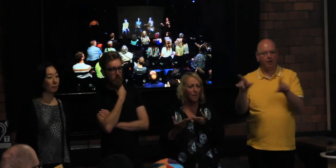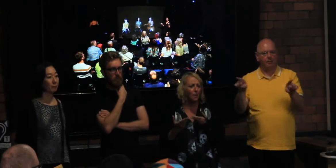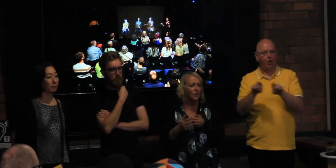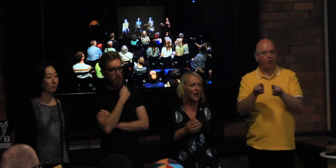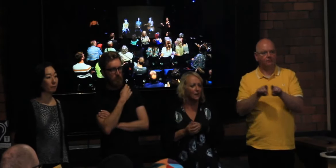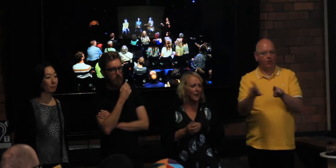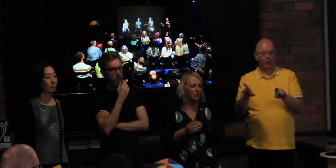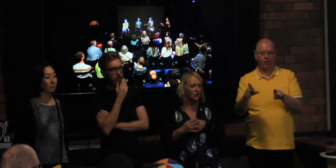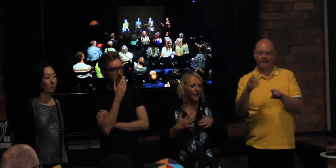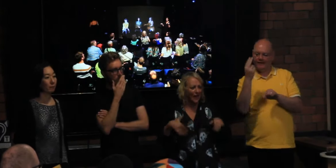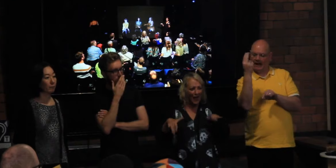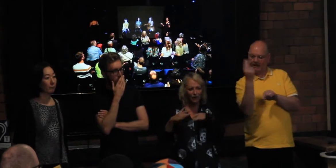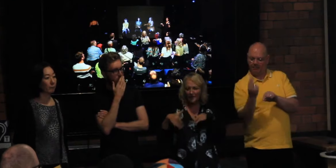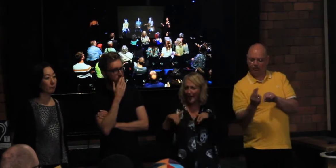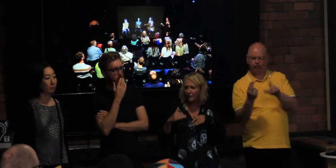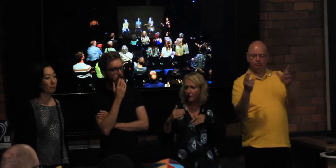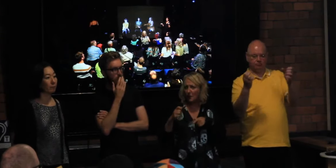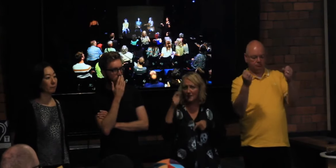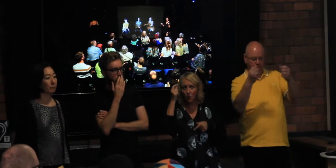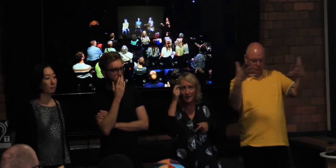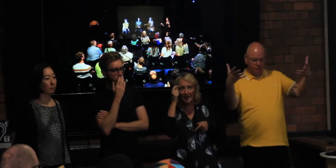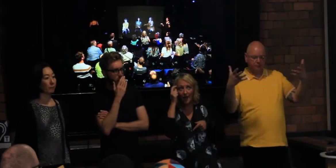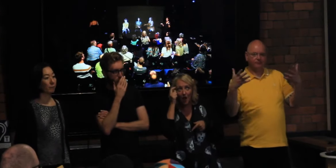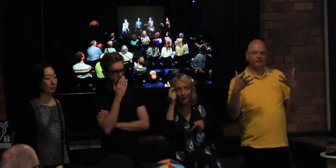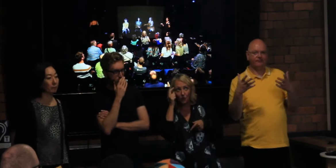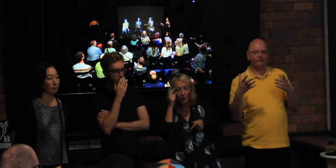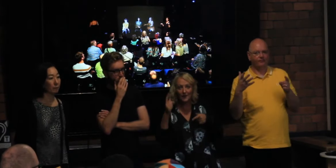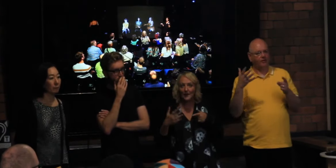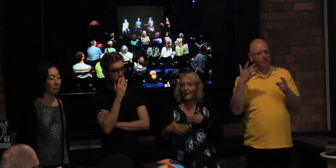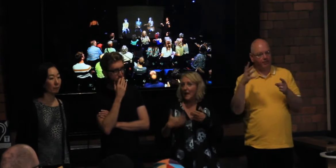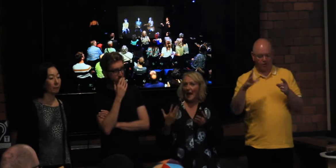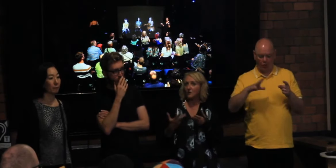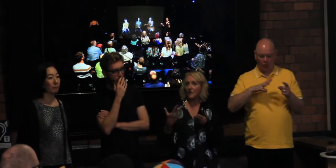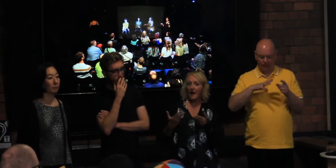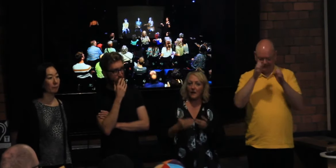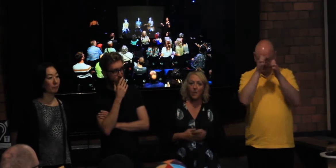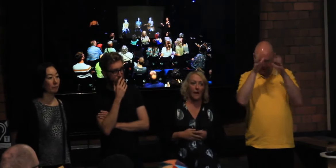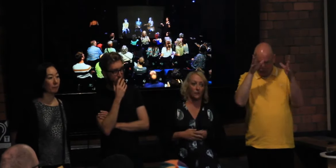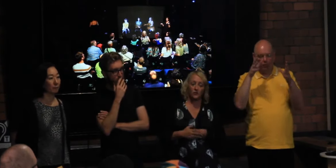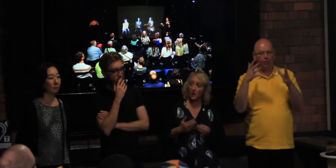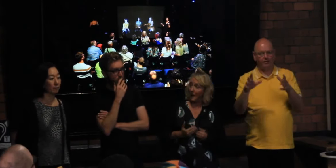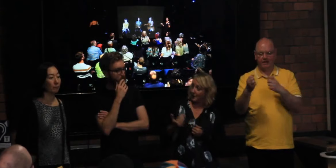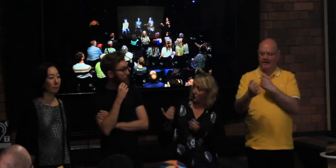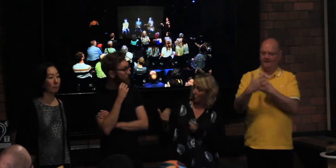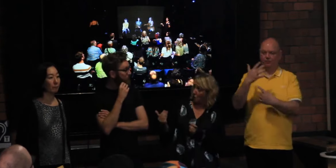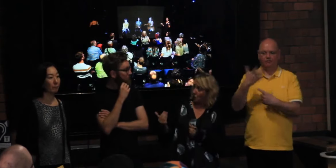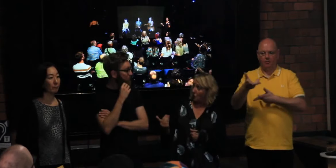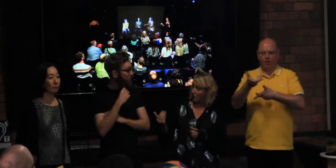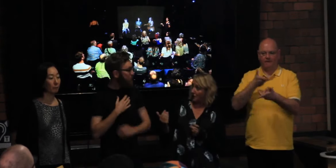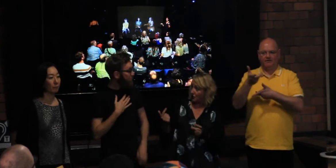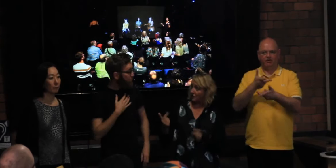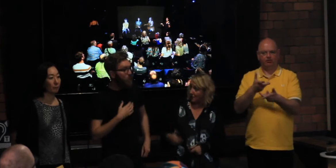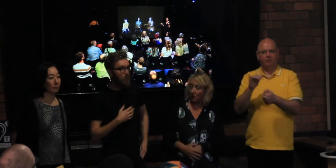Chisato come up with the animation? How did that influence it? Was it in her head already? How did that come about? So maybe to you,